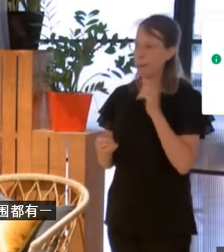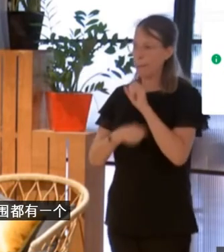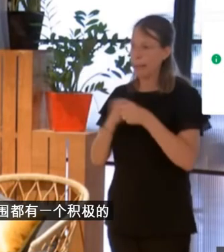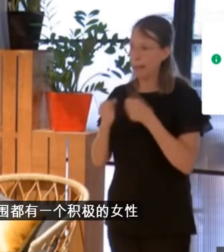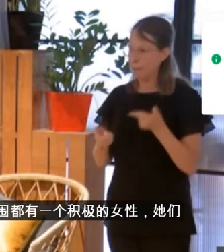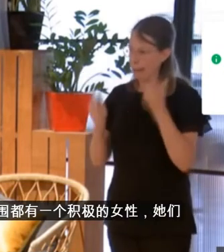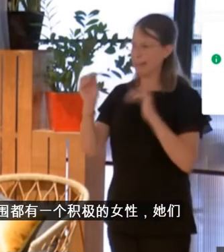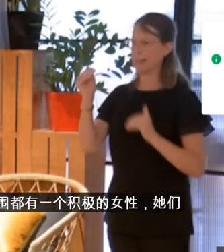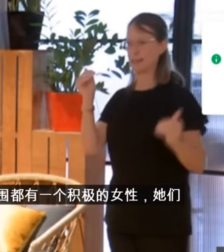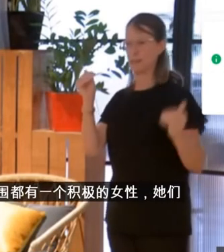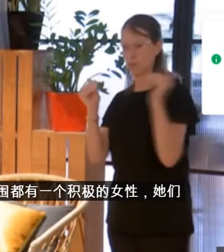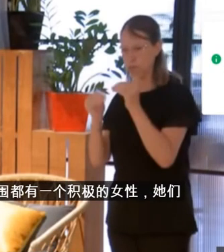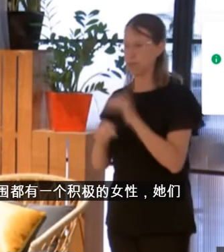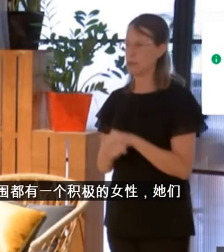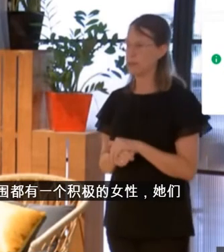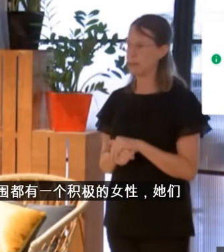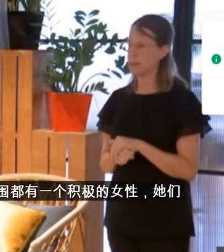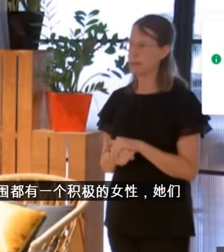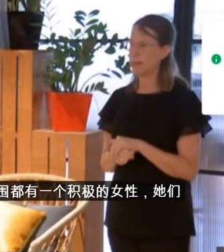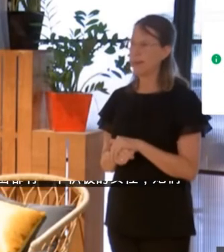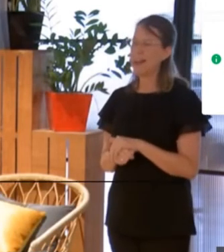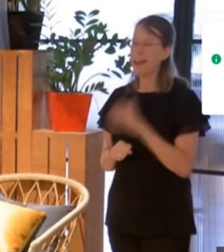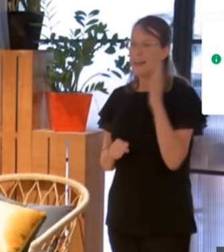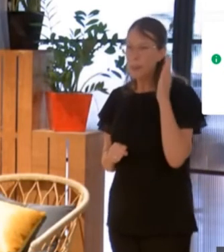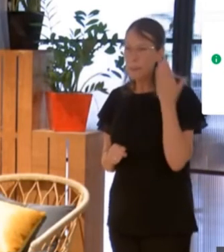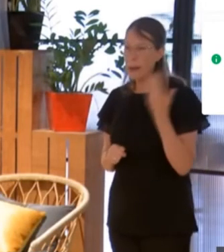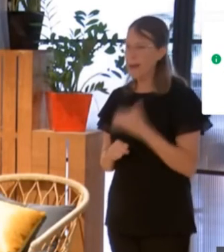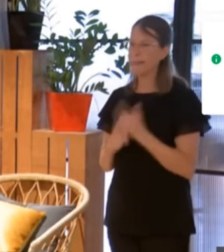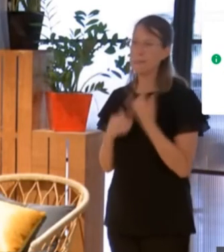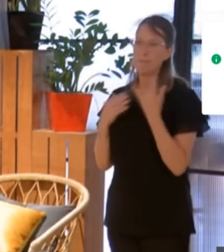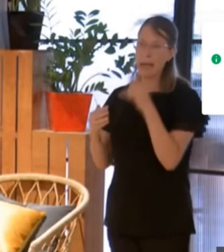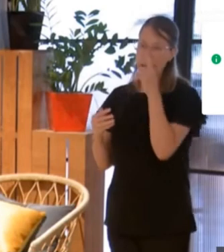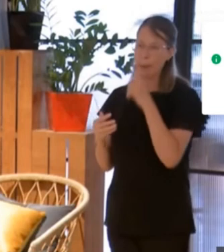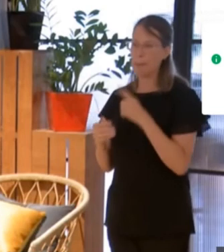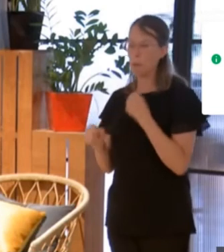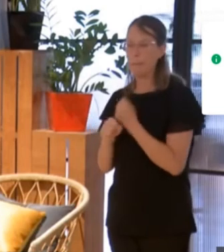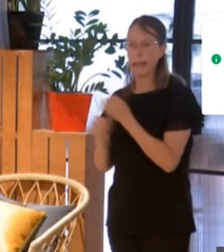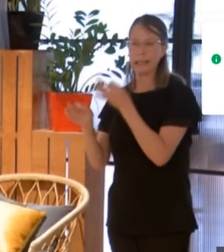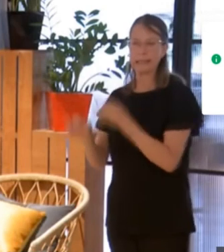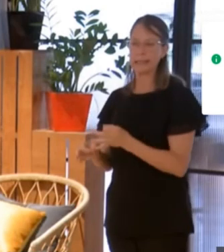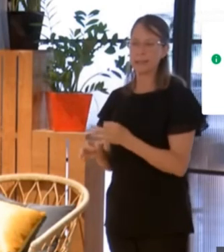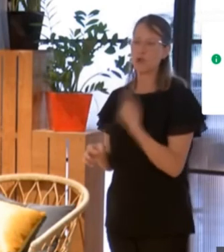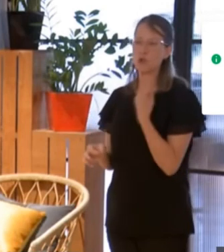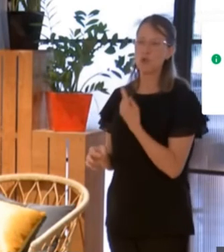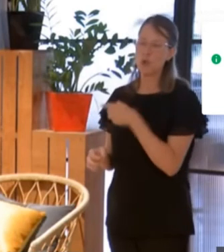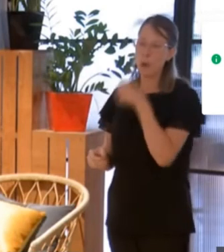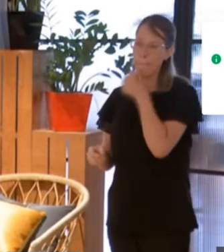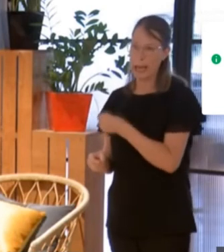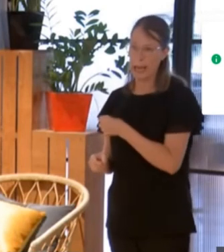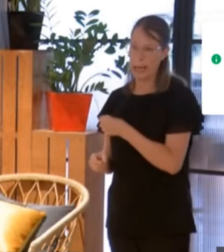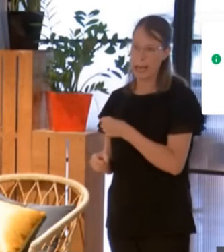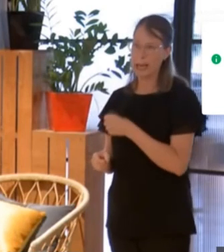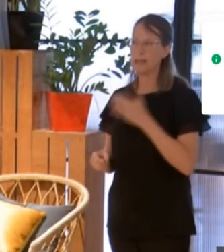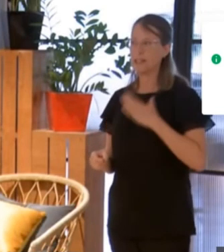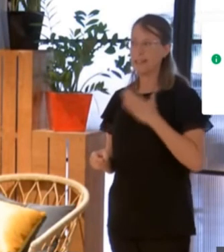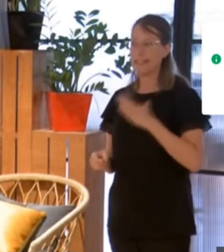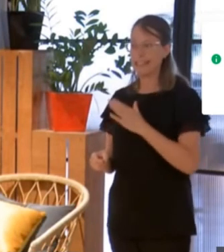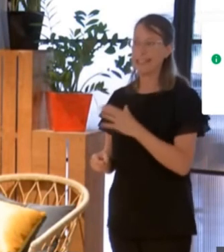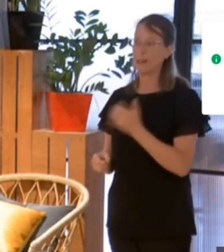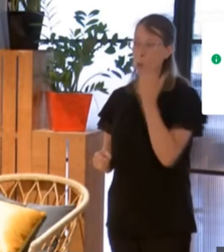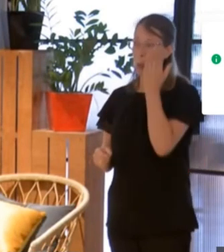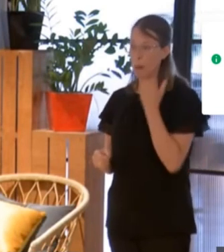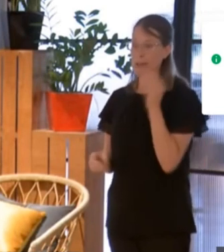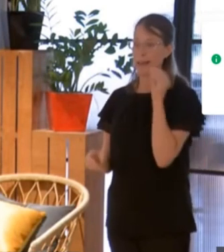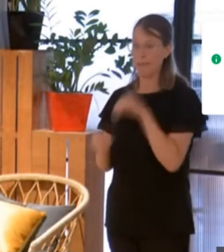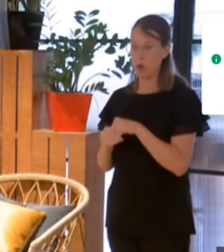we've had a paucity of women around every table that's had decisions about our lives. I've seen that in business, you see that across our community. You've got a government that's